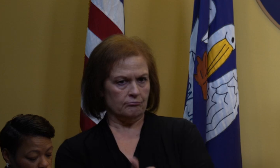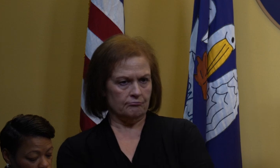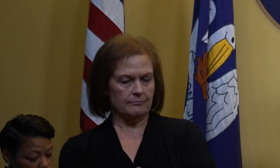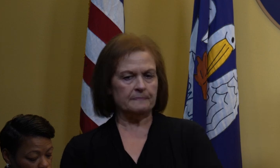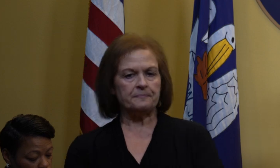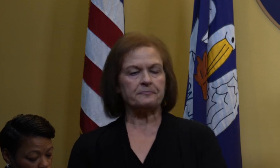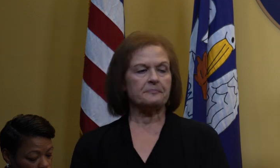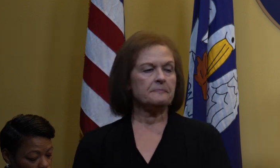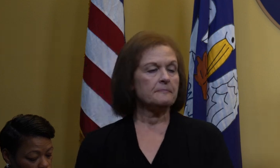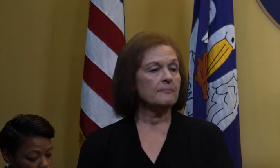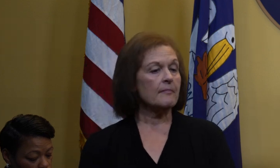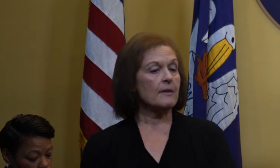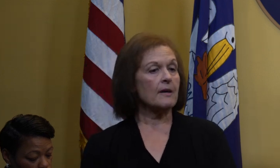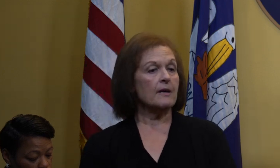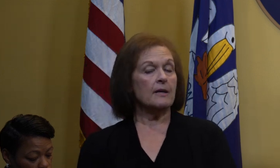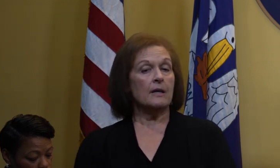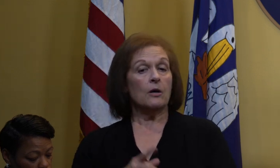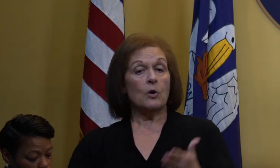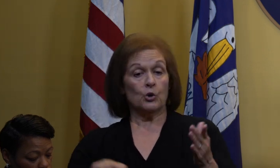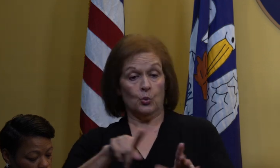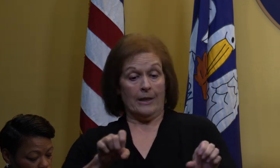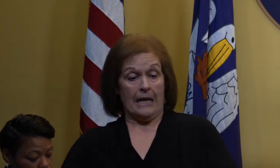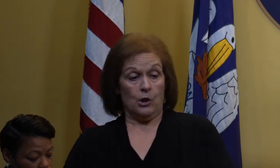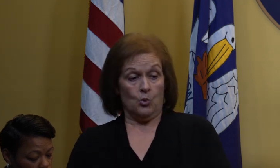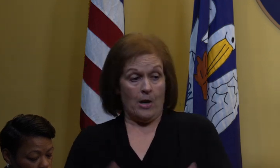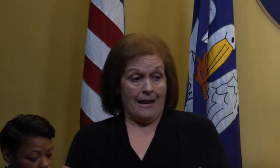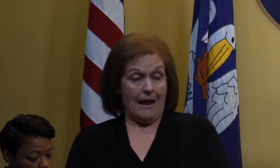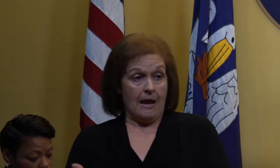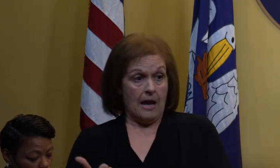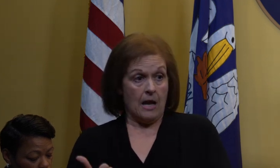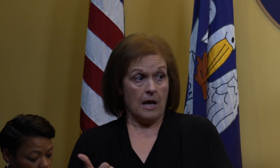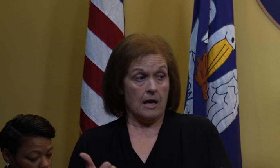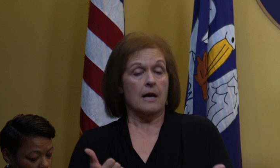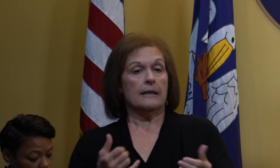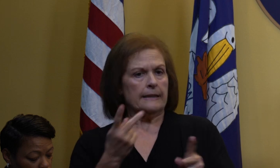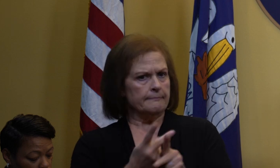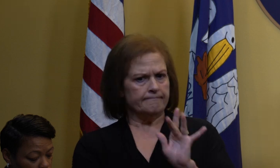that. The biggest things that the public can do right now is